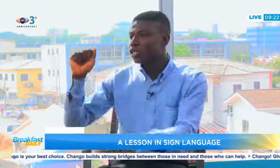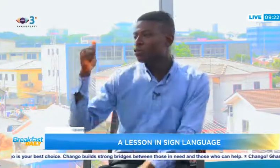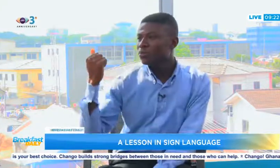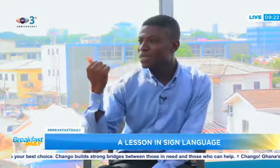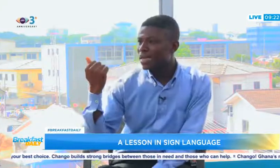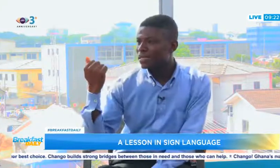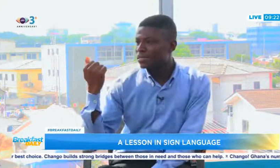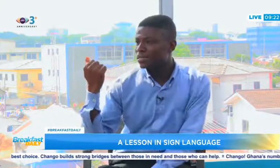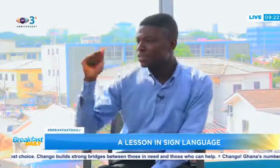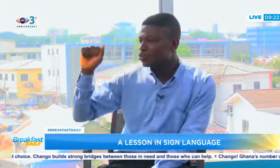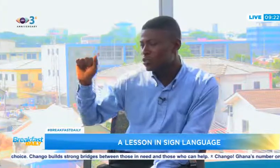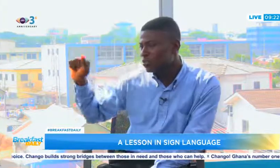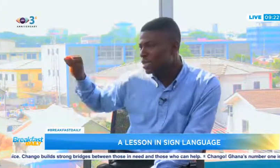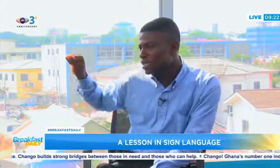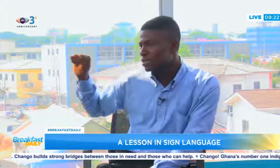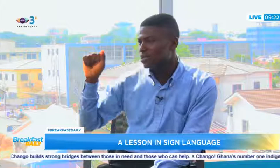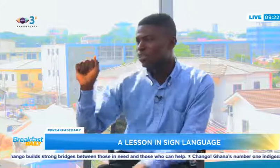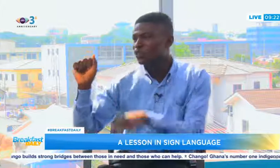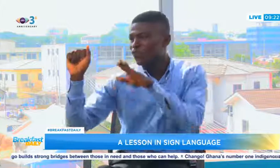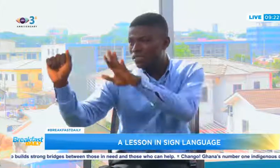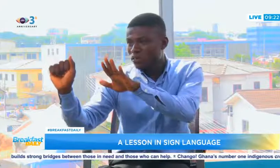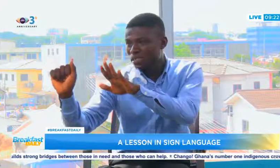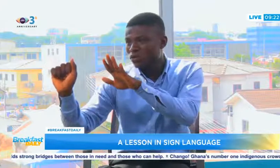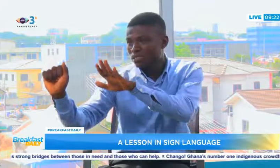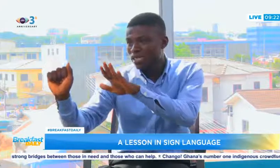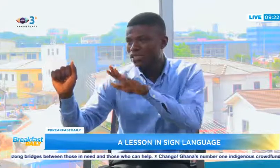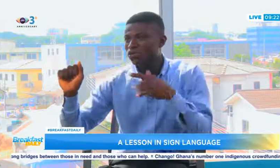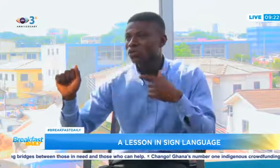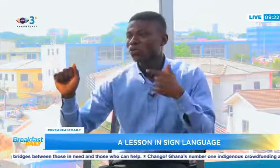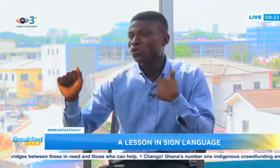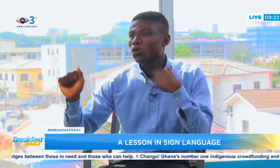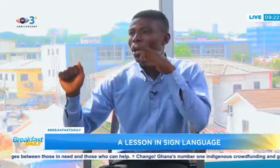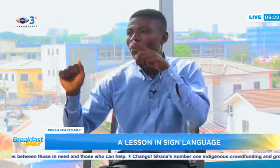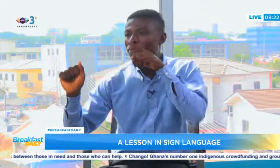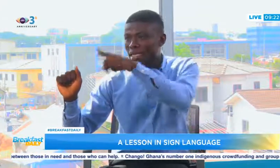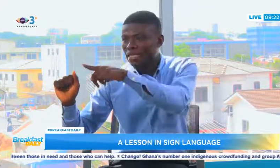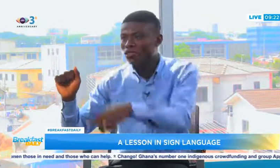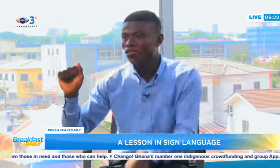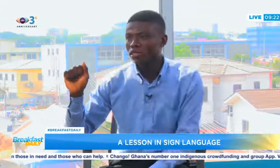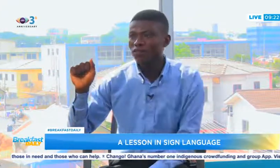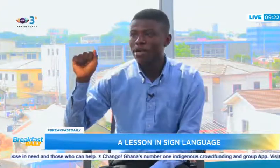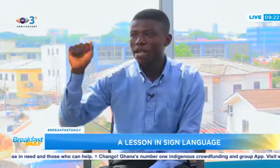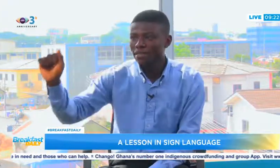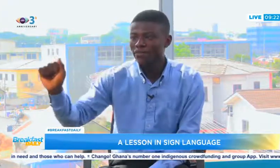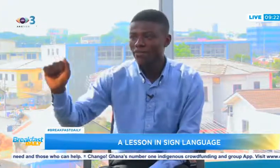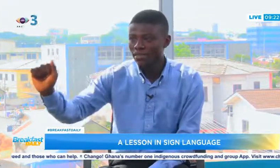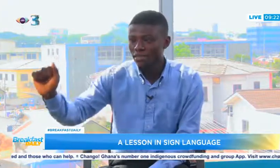shouldn't be like this. Okay. It shouldn't be that. You should face the person you are signing Like to. that. Okay. So I'm signing to, therefore my hands faces you.